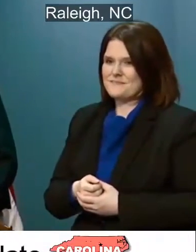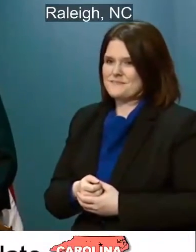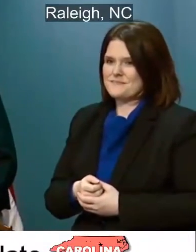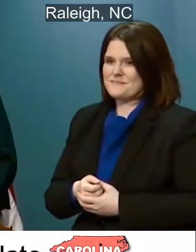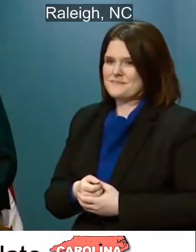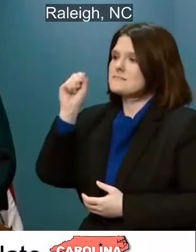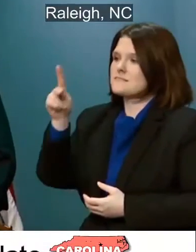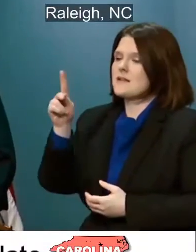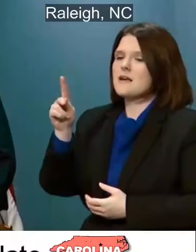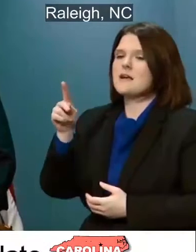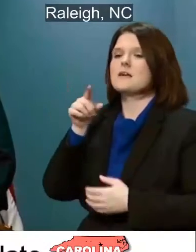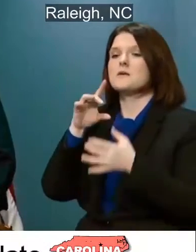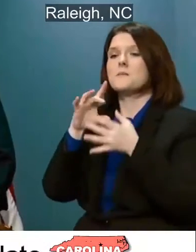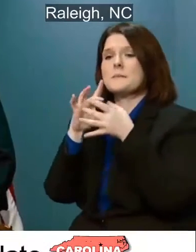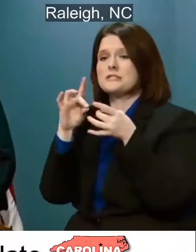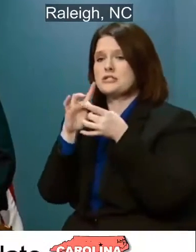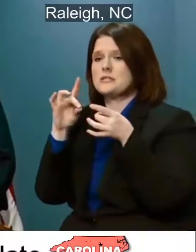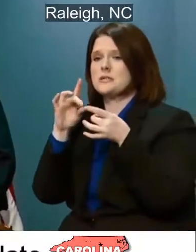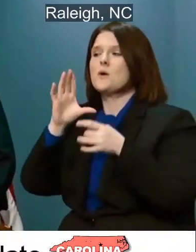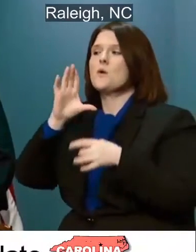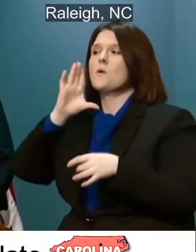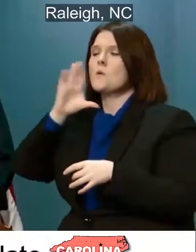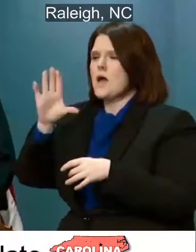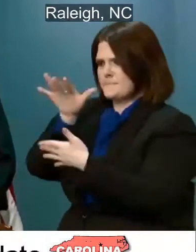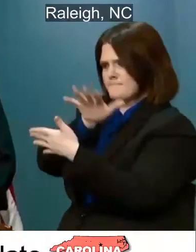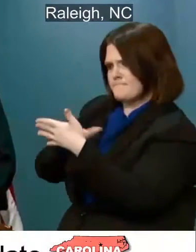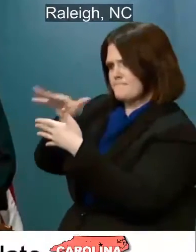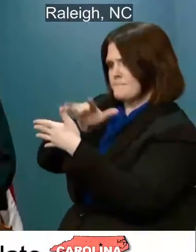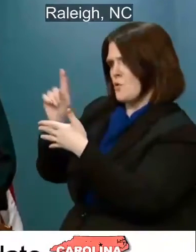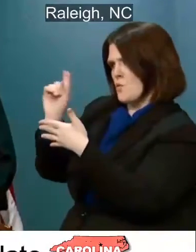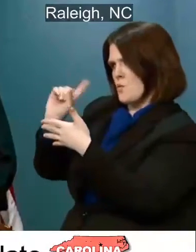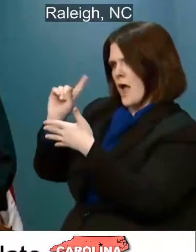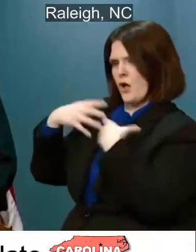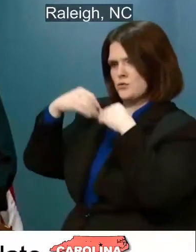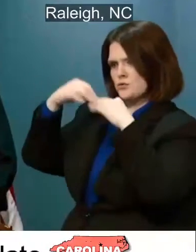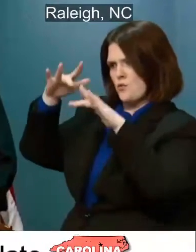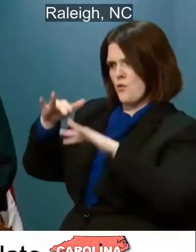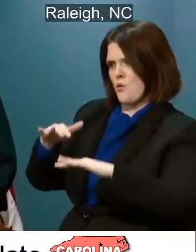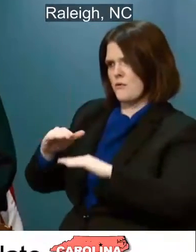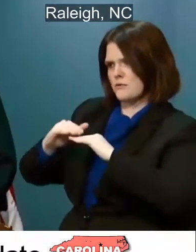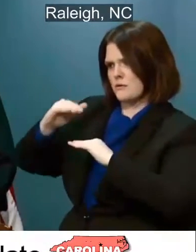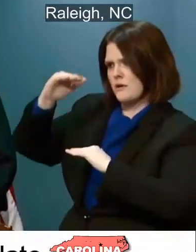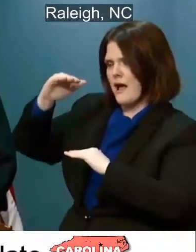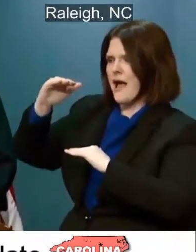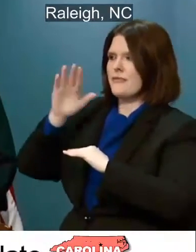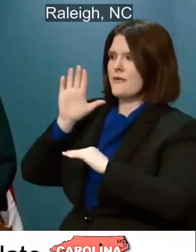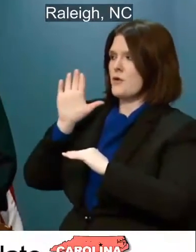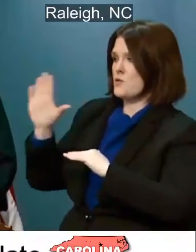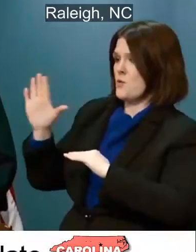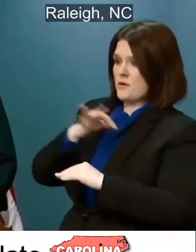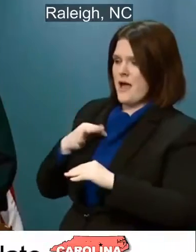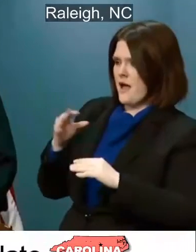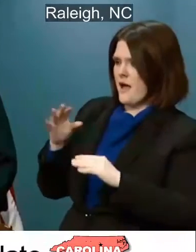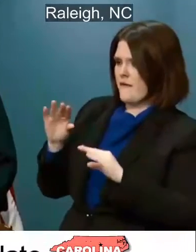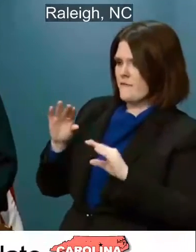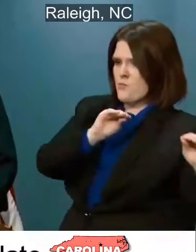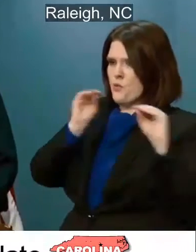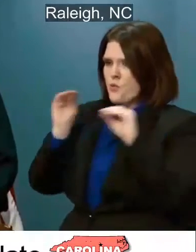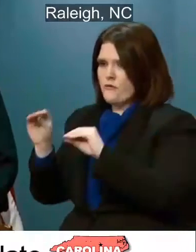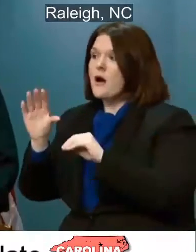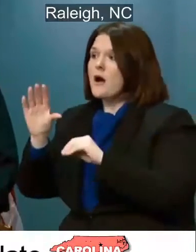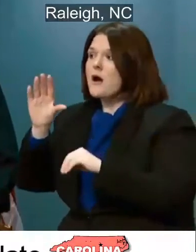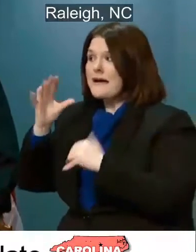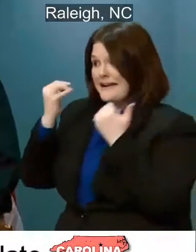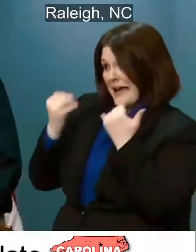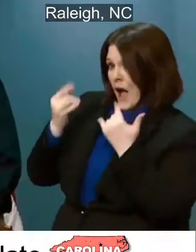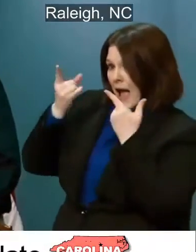I know you mentioned that you will assess where the accumulation is and that maybe reposition your crews. Is that happening right now, or are you waiting